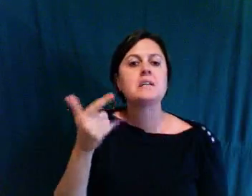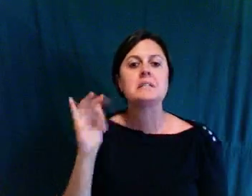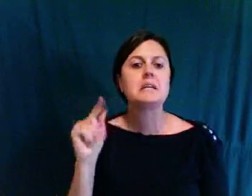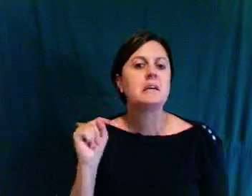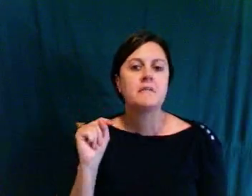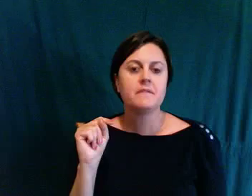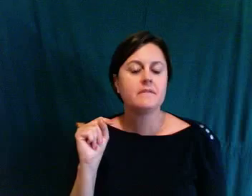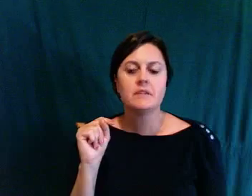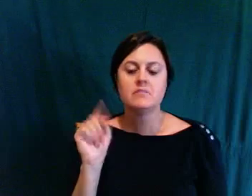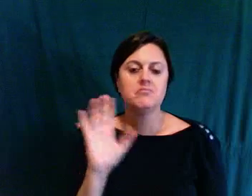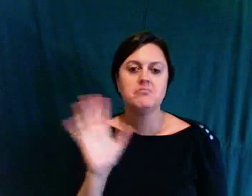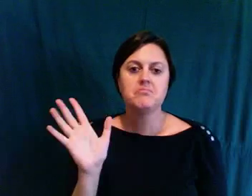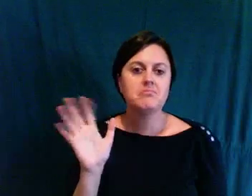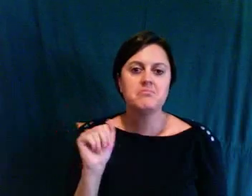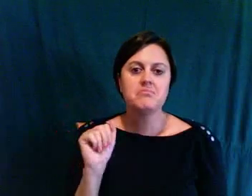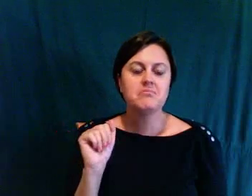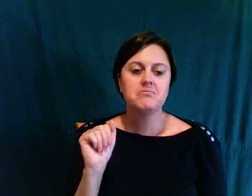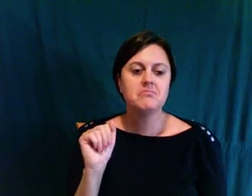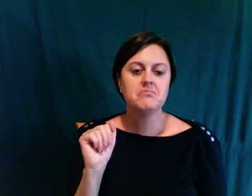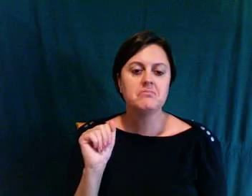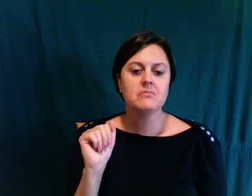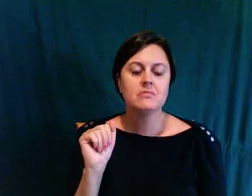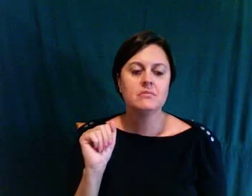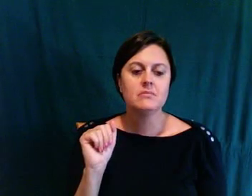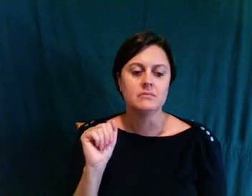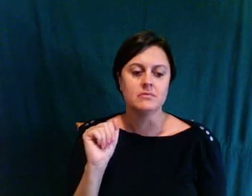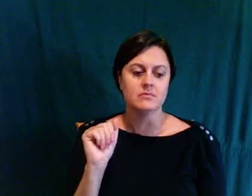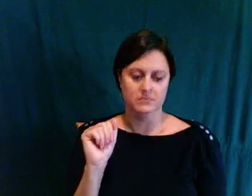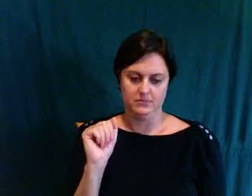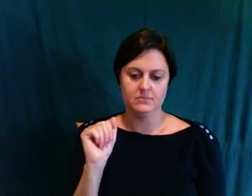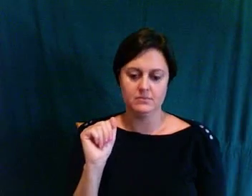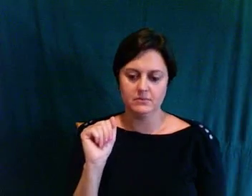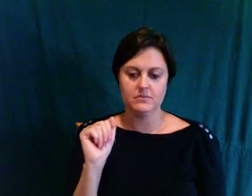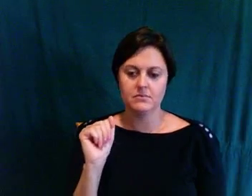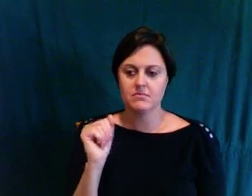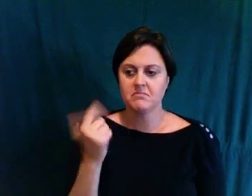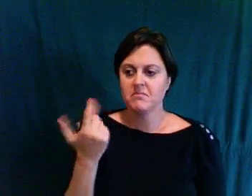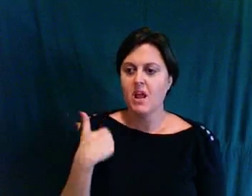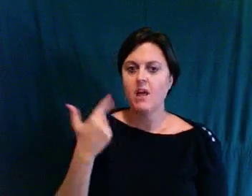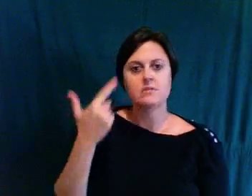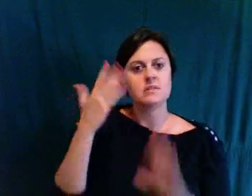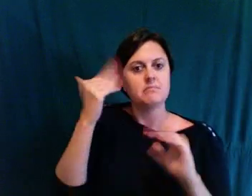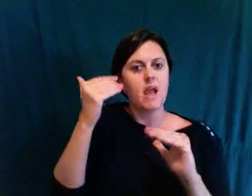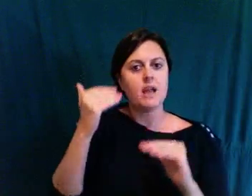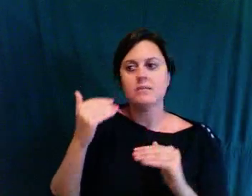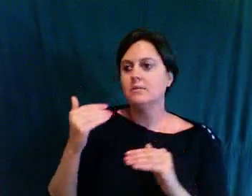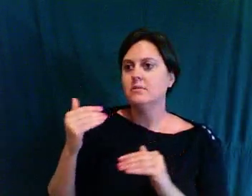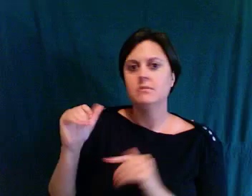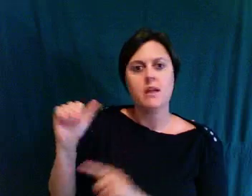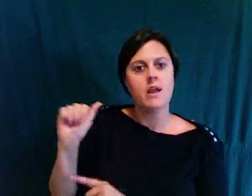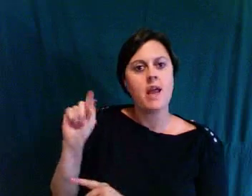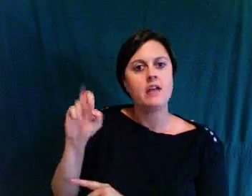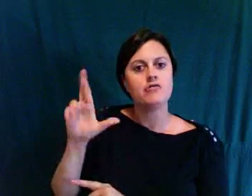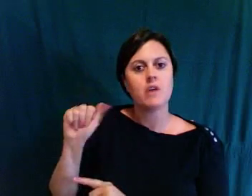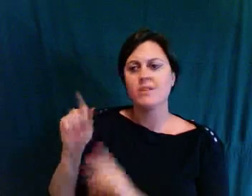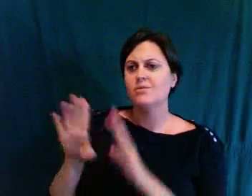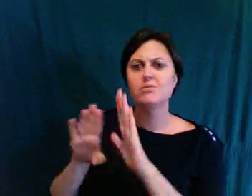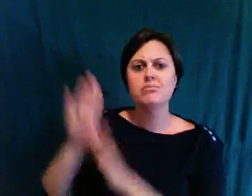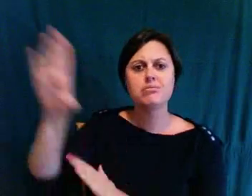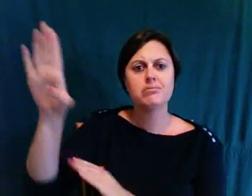than Andrea has done. And what I mean by that is we've been able to use